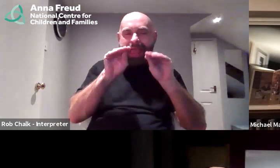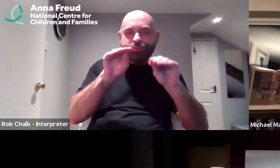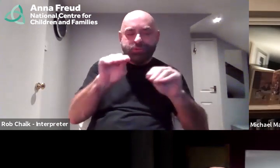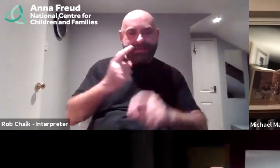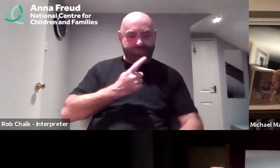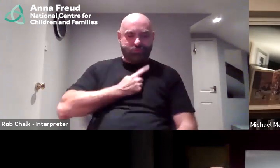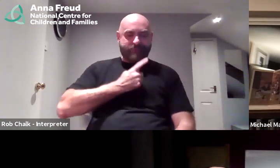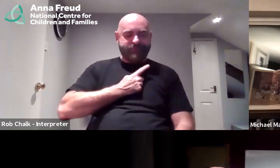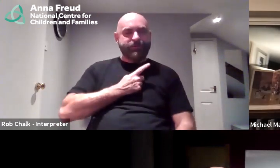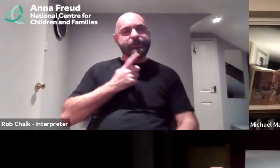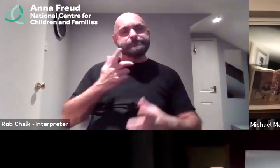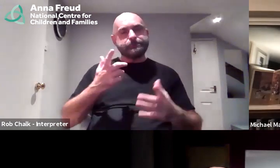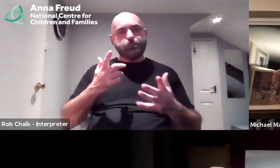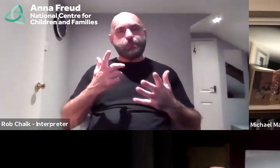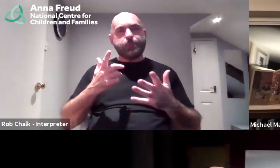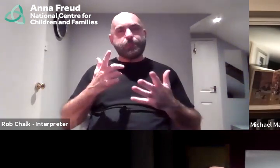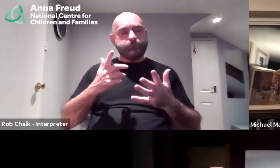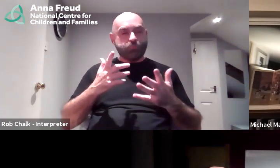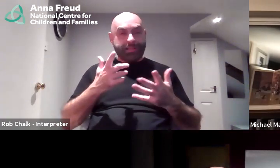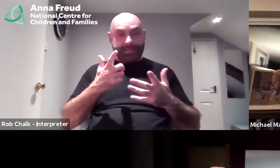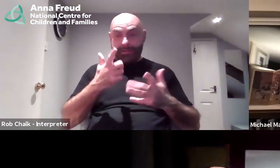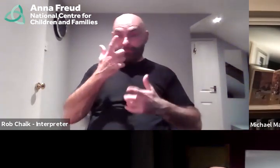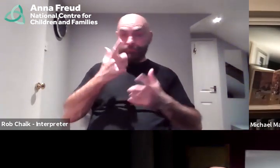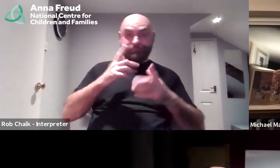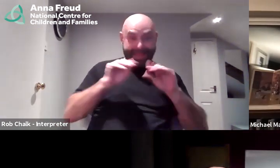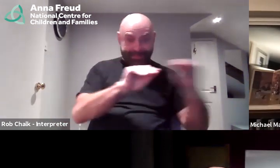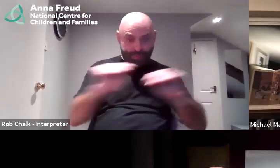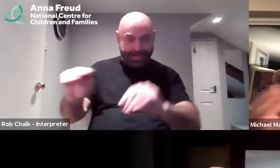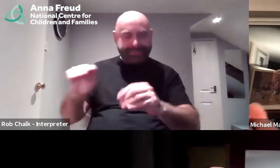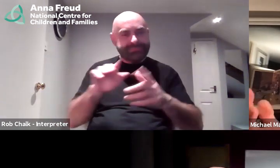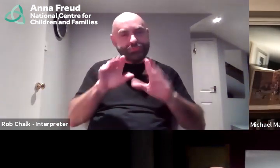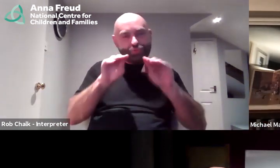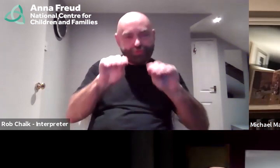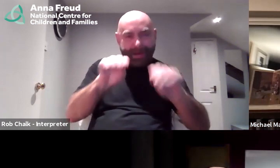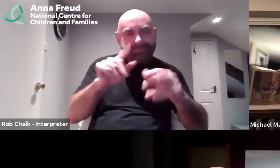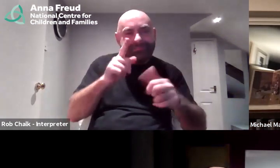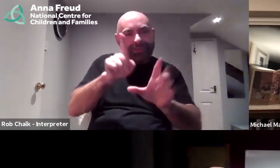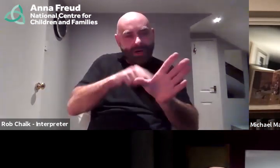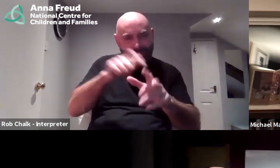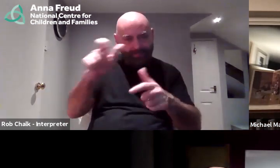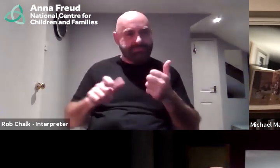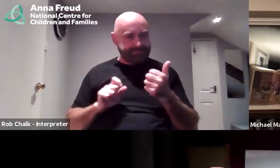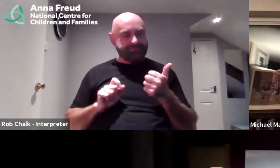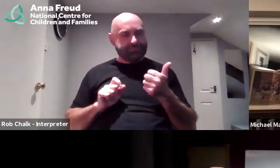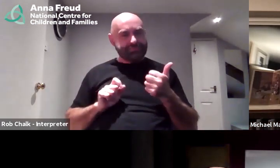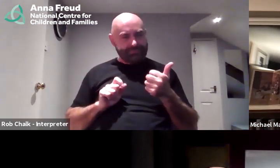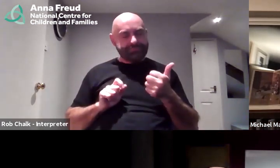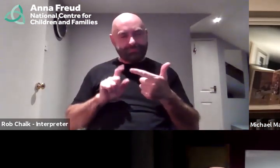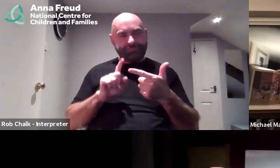yourself, and if you're in the position of an educator, educate and train the younger people coming